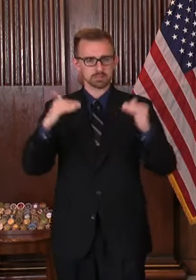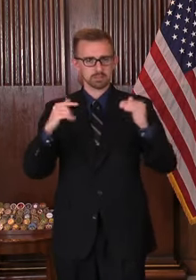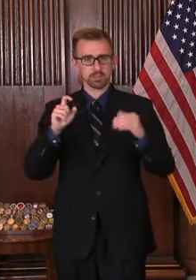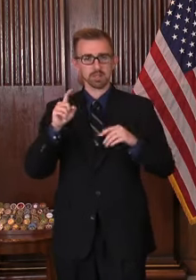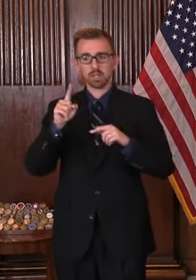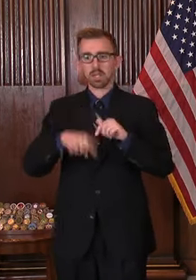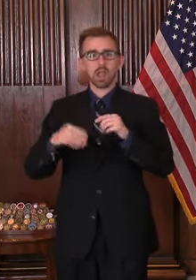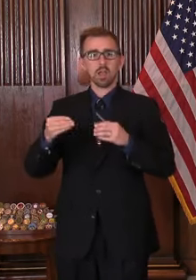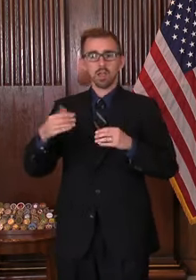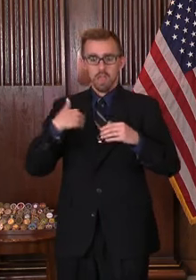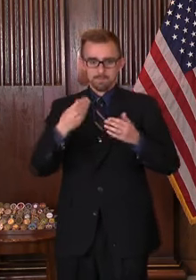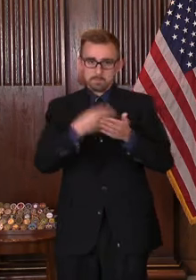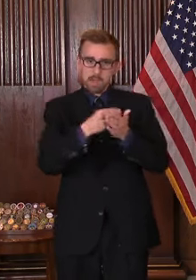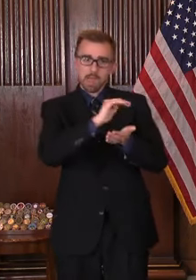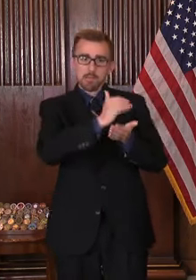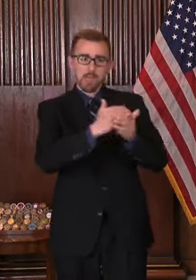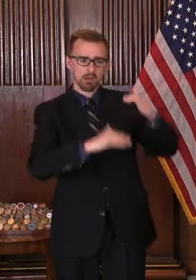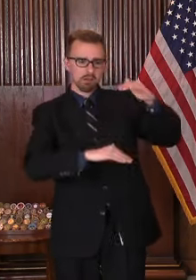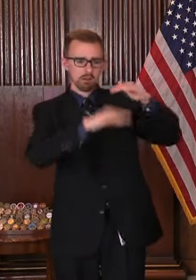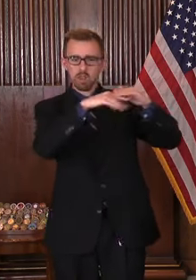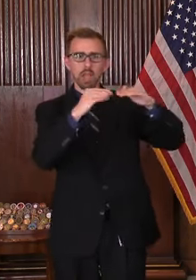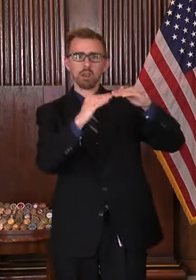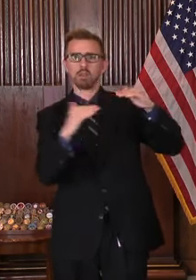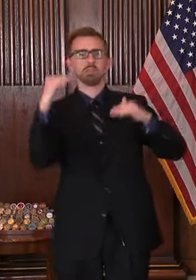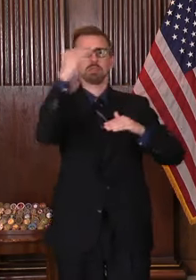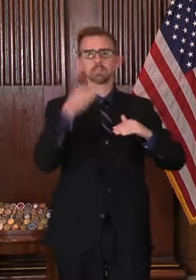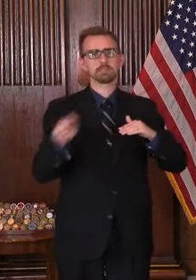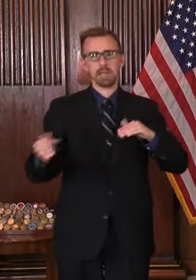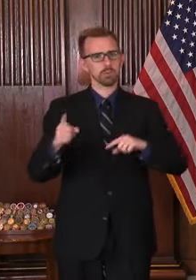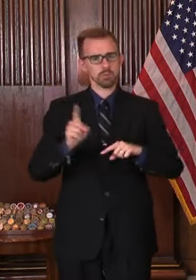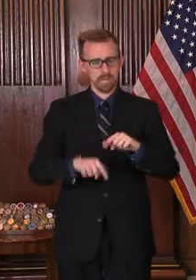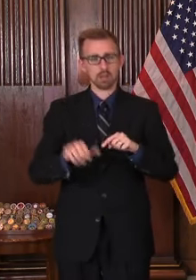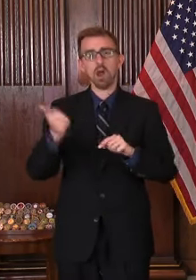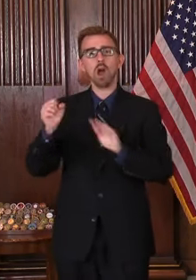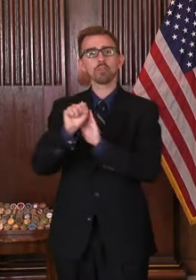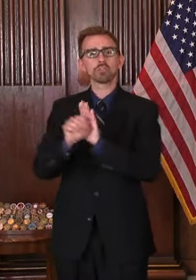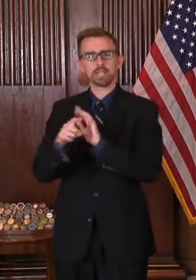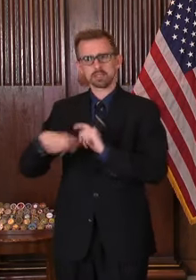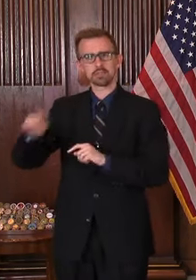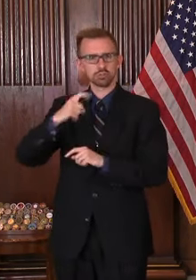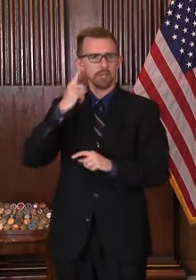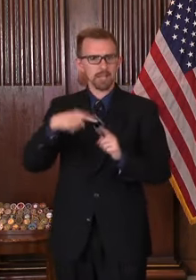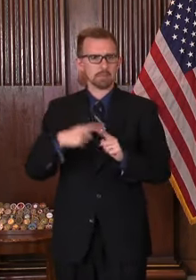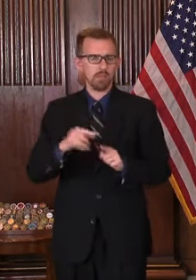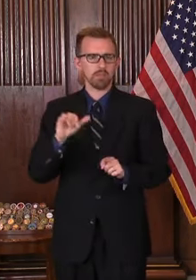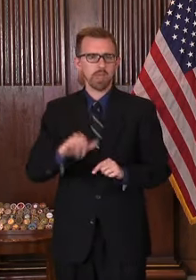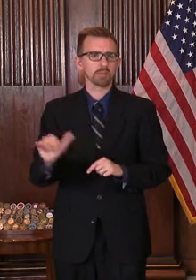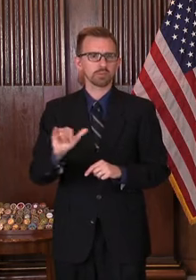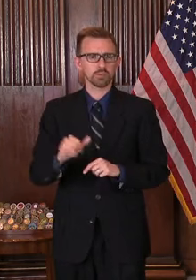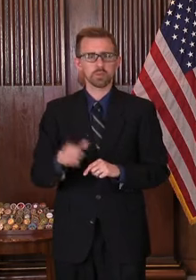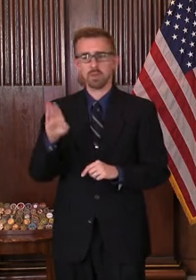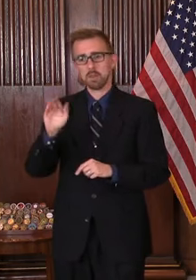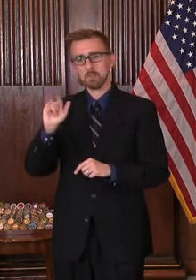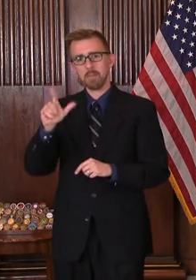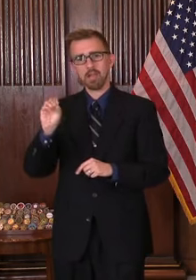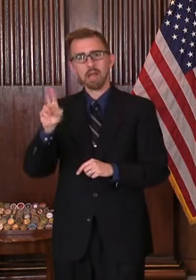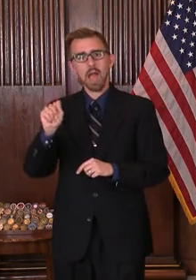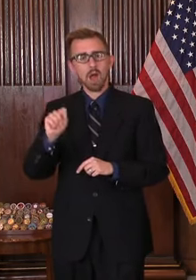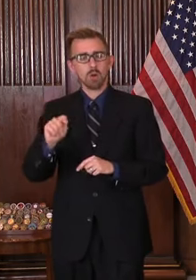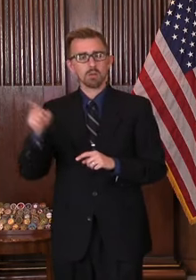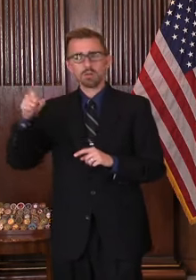have. You can't spend more. And I think other states need to focus on that same responsibility, but it's not right for them to get bailed out. And then other states